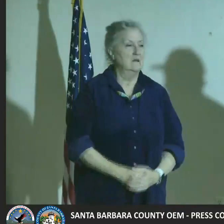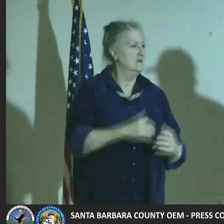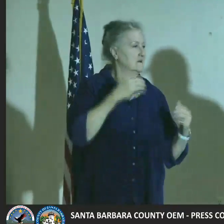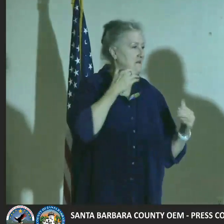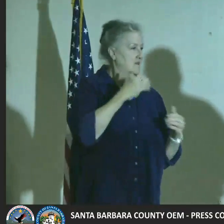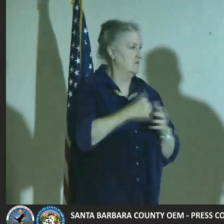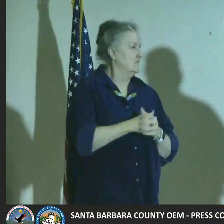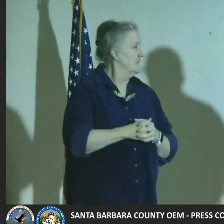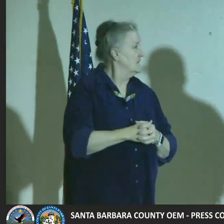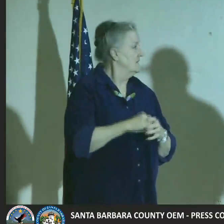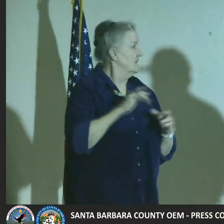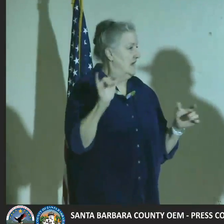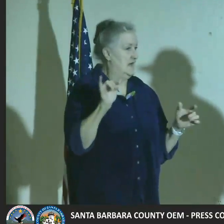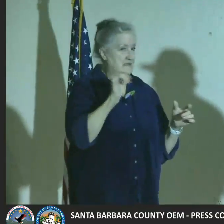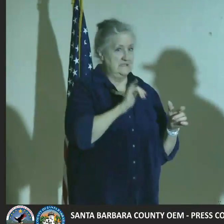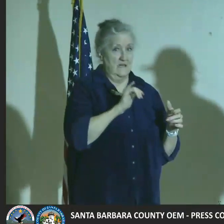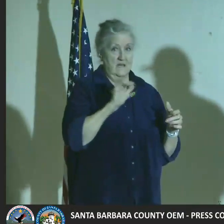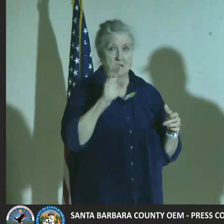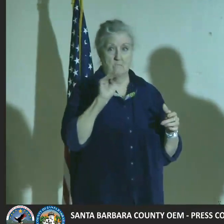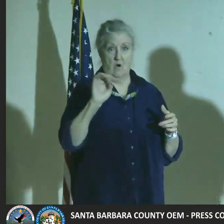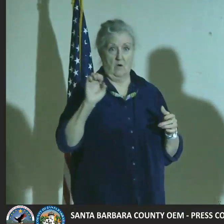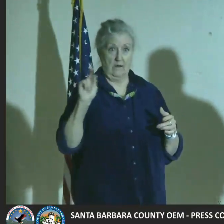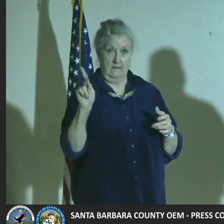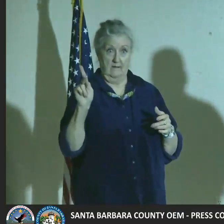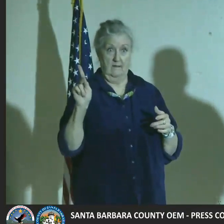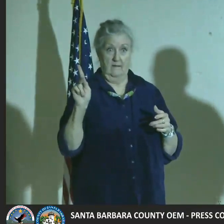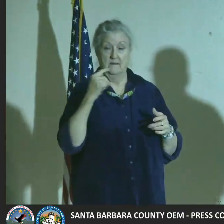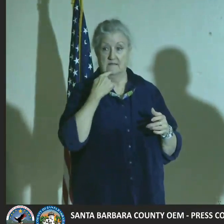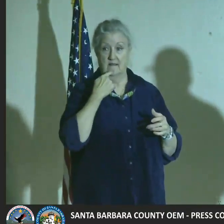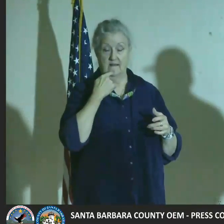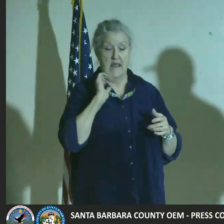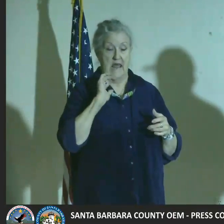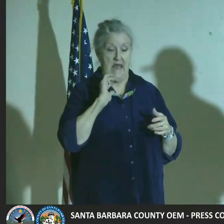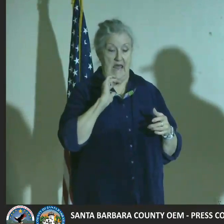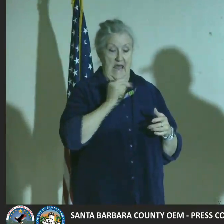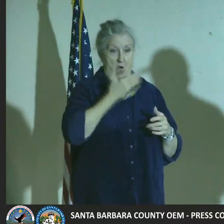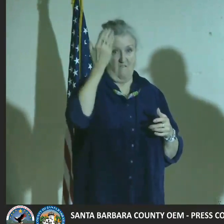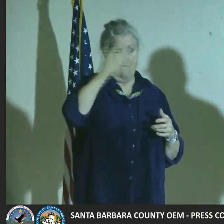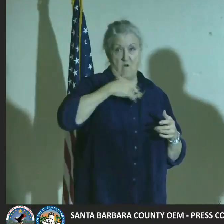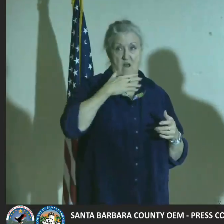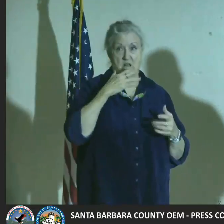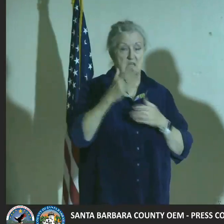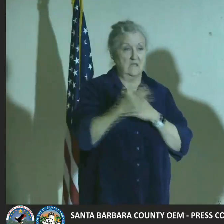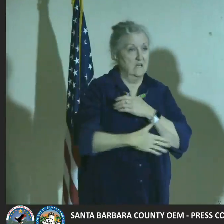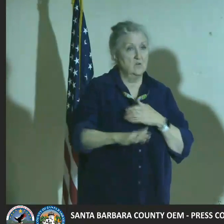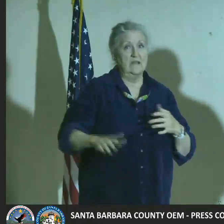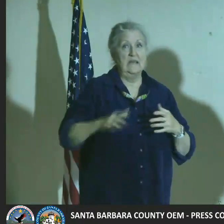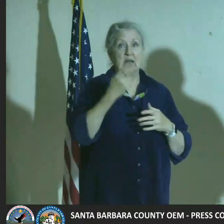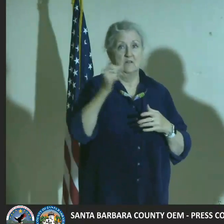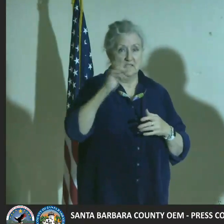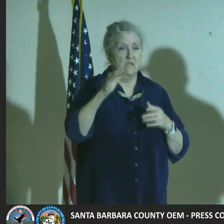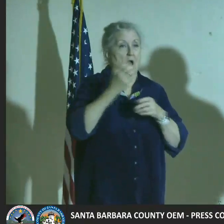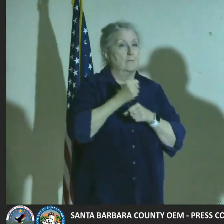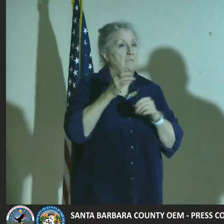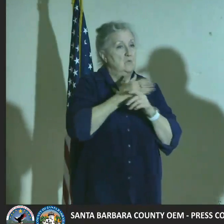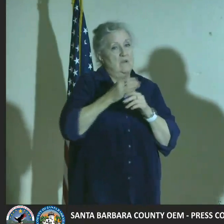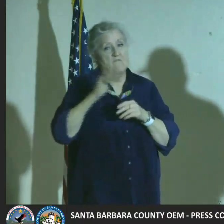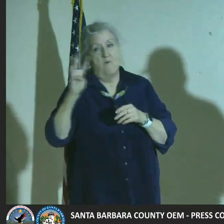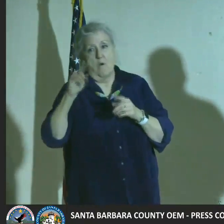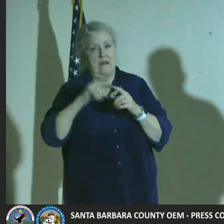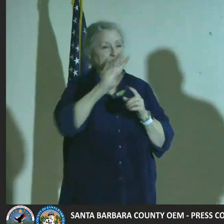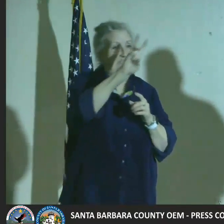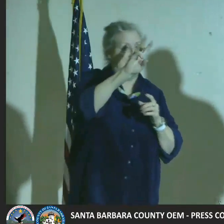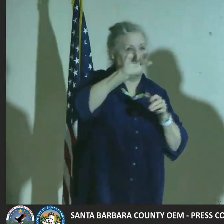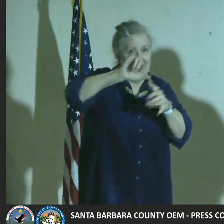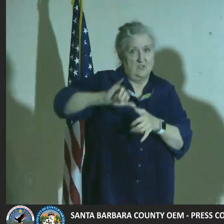Thank you. As Mark mentioned, our front country hills receive between 4 and 6 inches of rainfall.